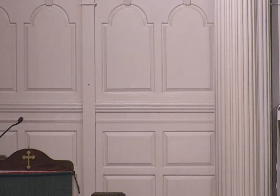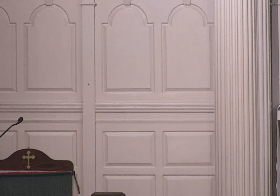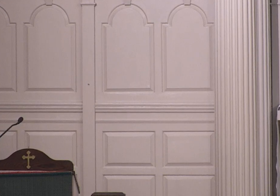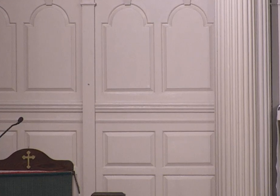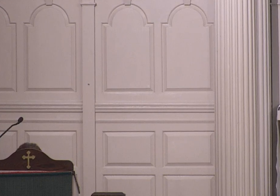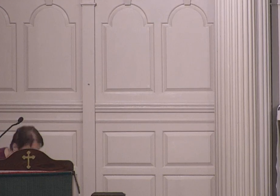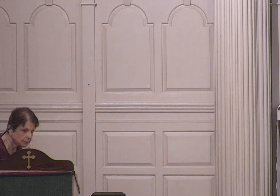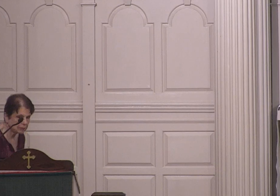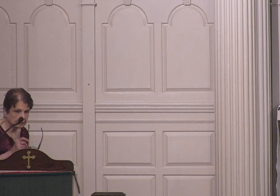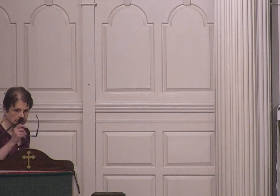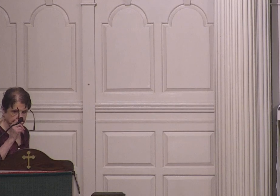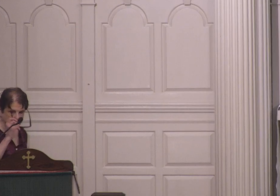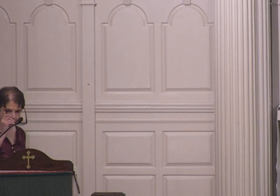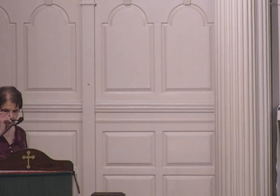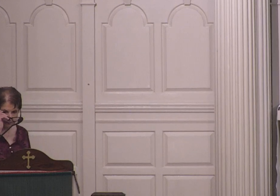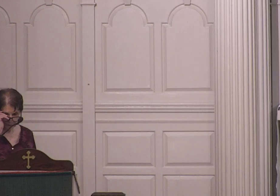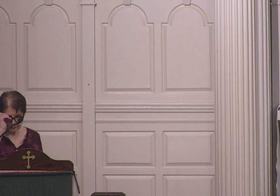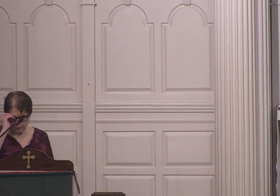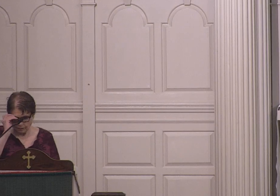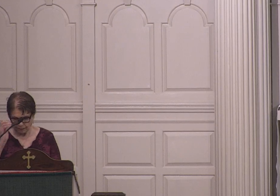Let us pray.